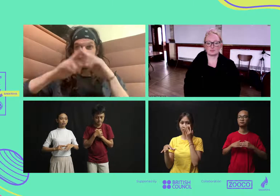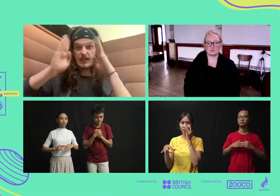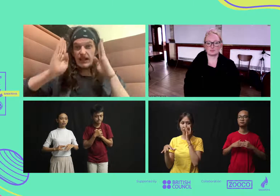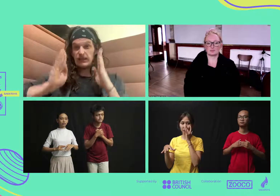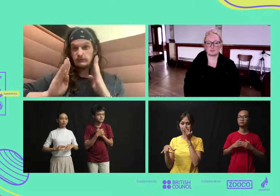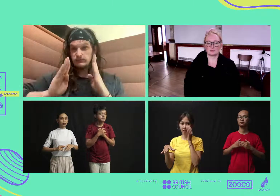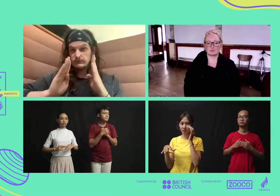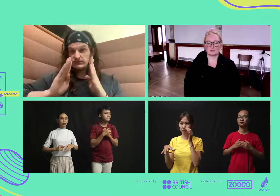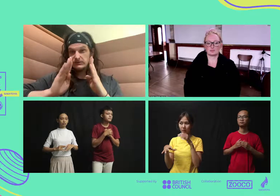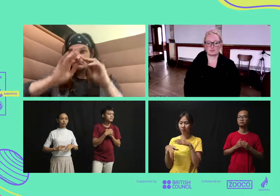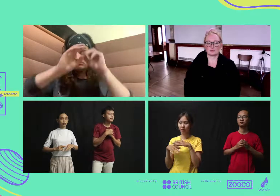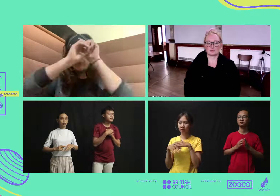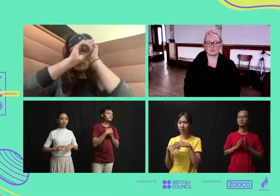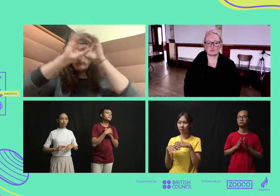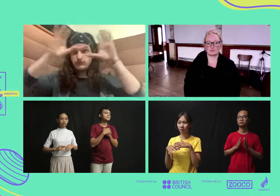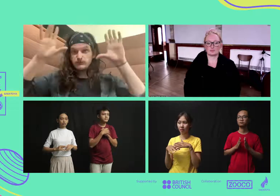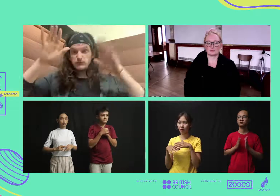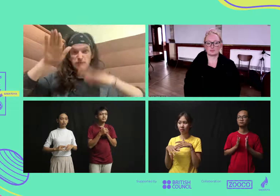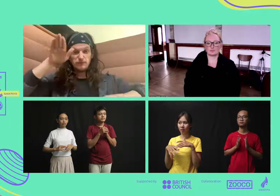So